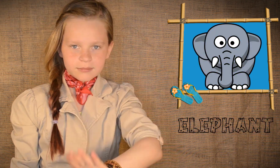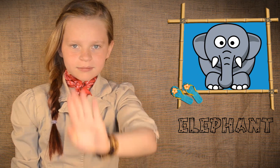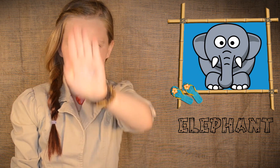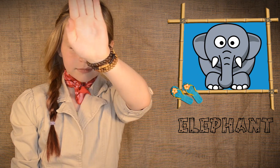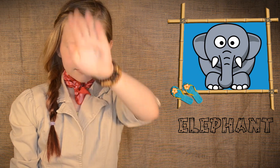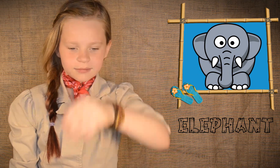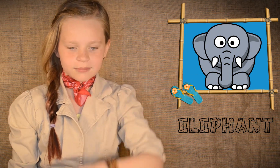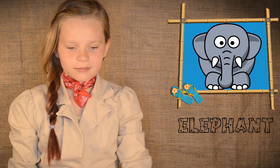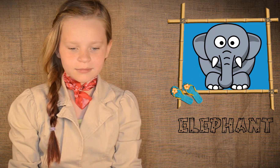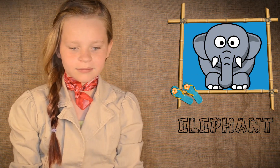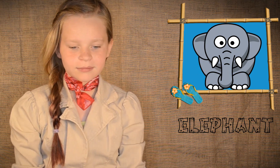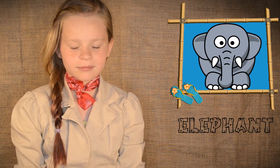Elephant